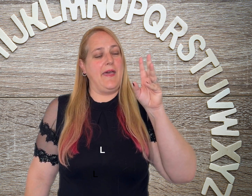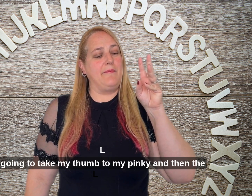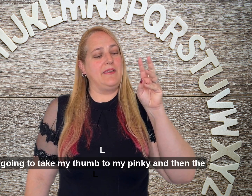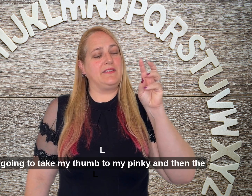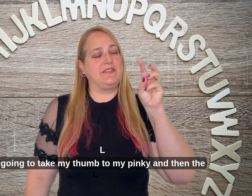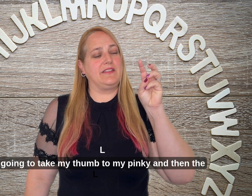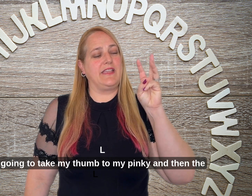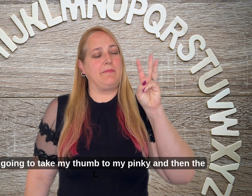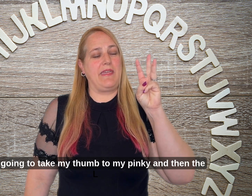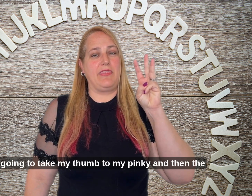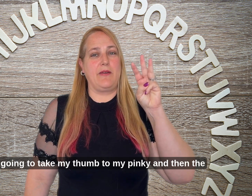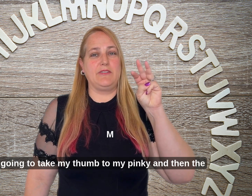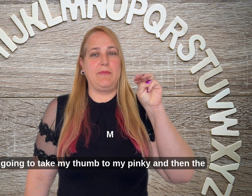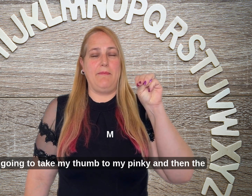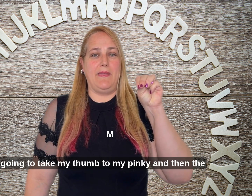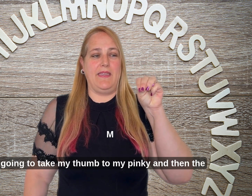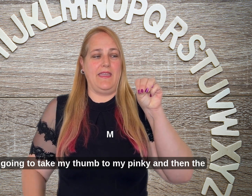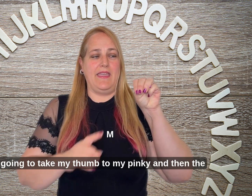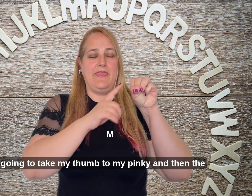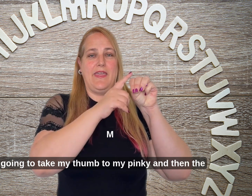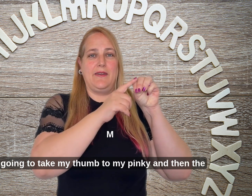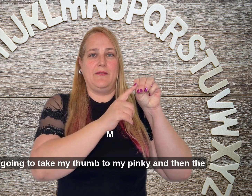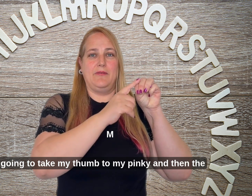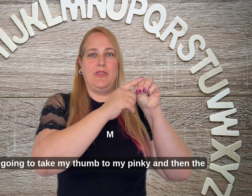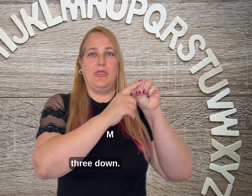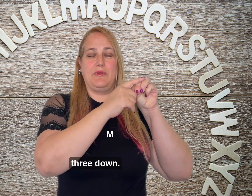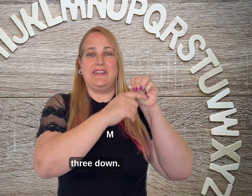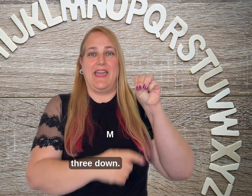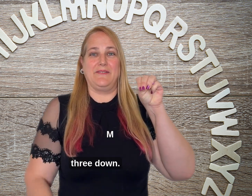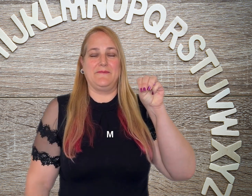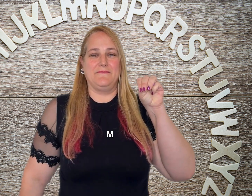M is going to take my thumb to my pinky and then the 3 down.